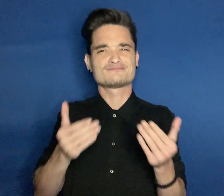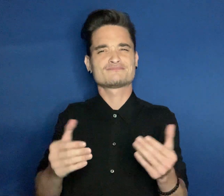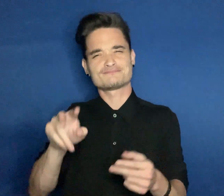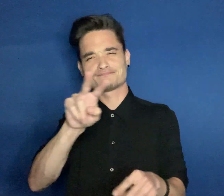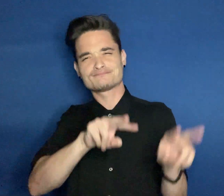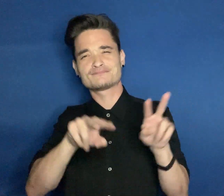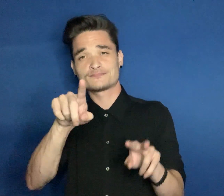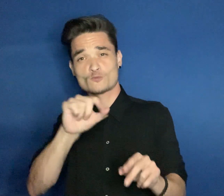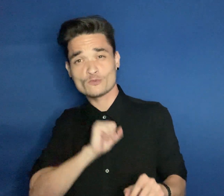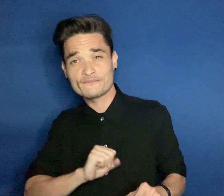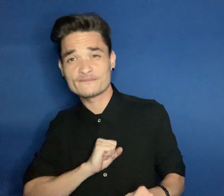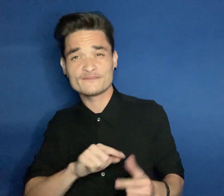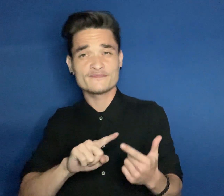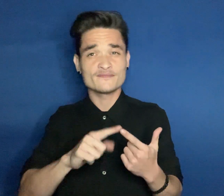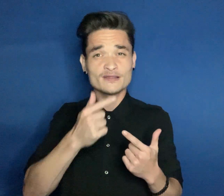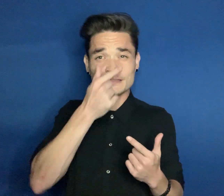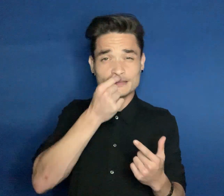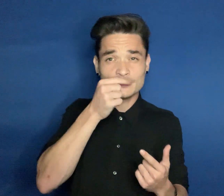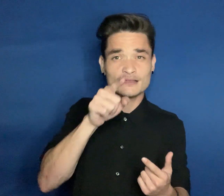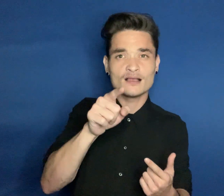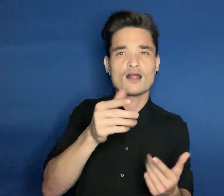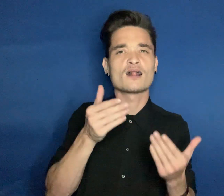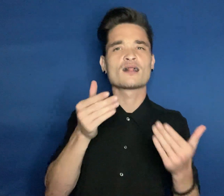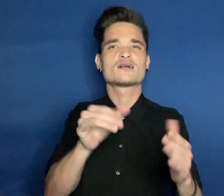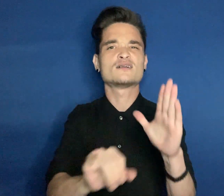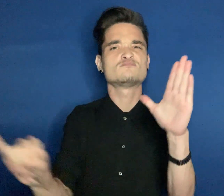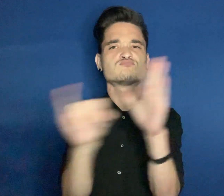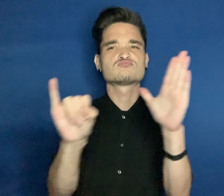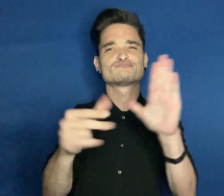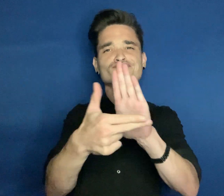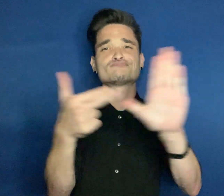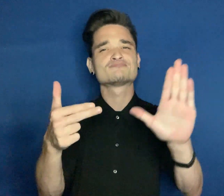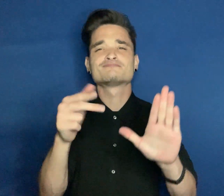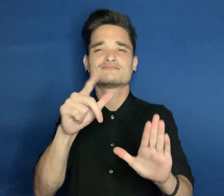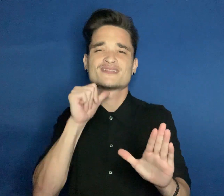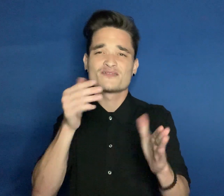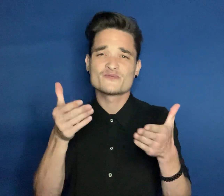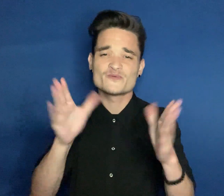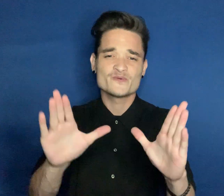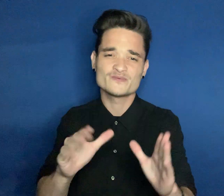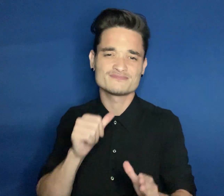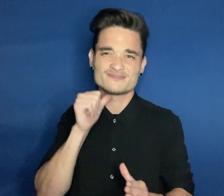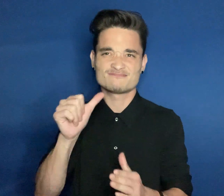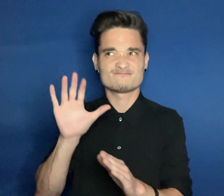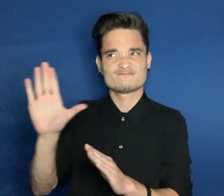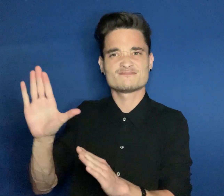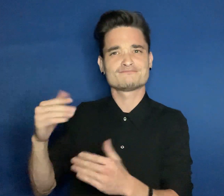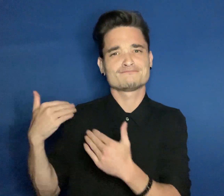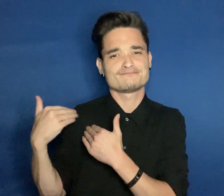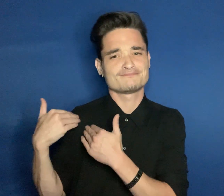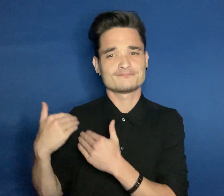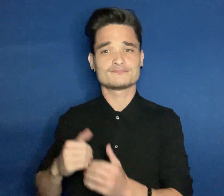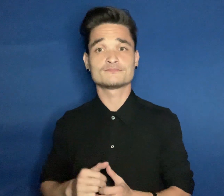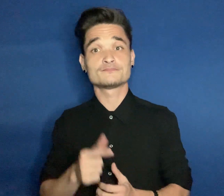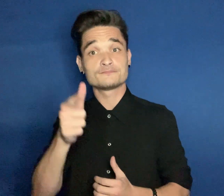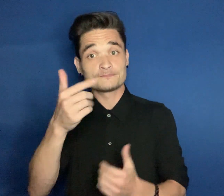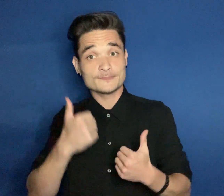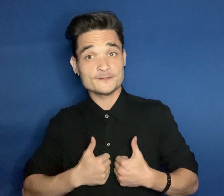potential COVID-19 symptoms like coughing or having a runny nose? If you live in an apartment building, your landlord cannot